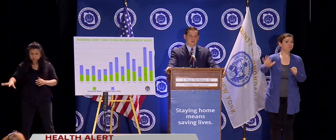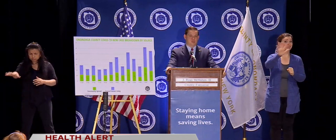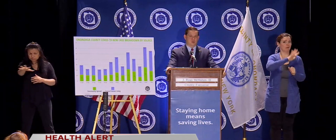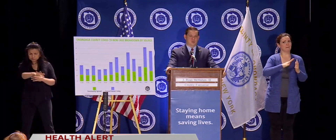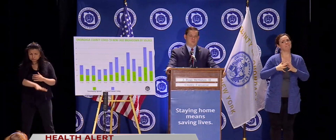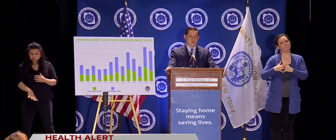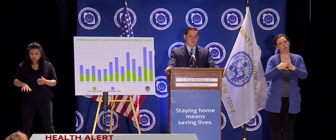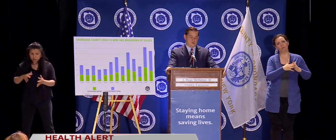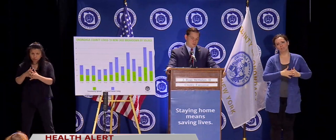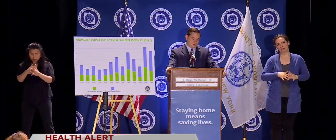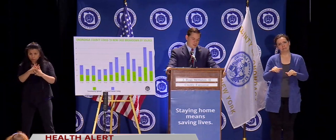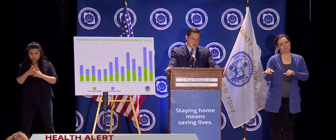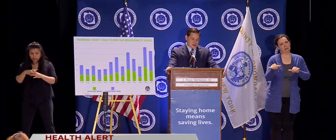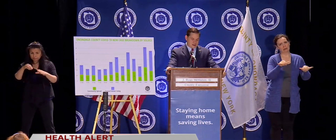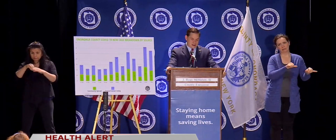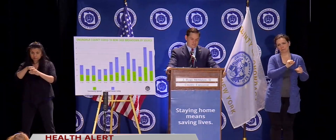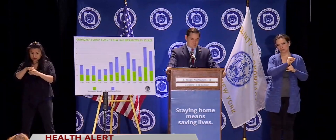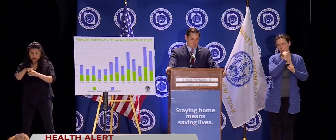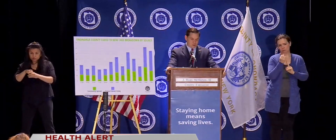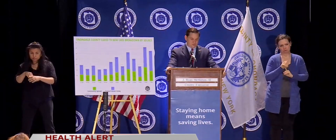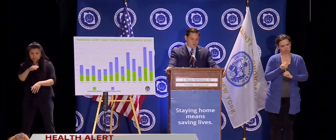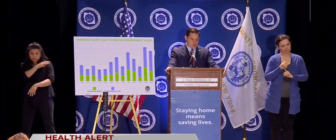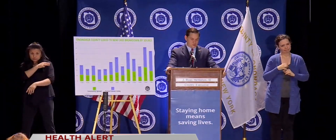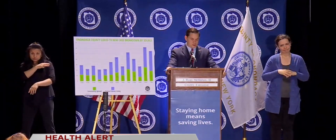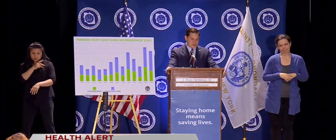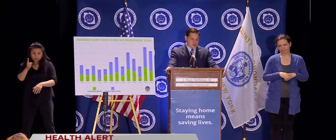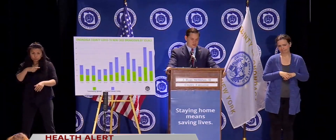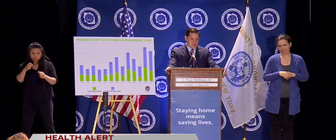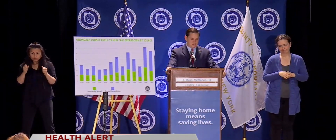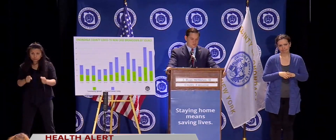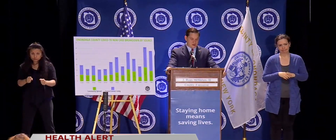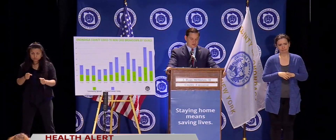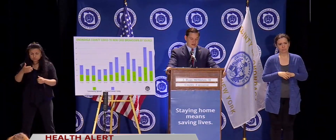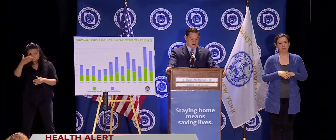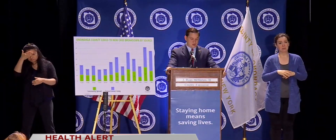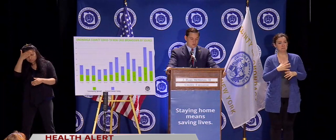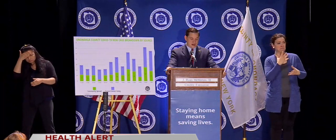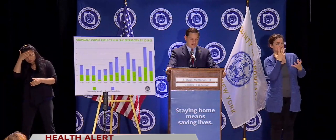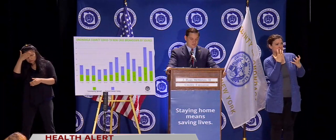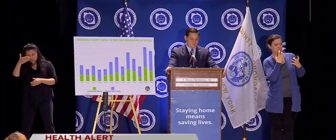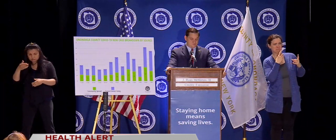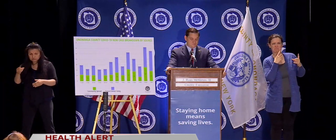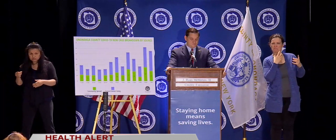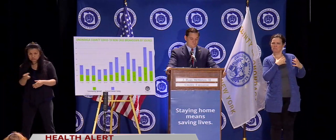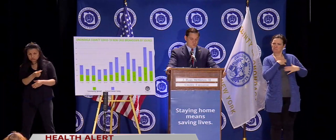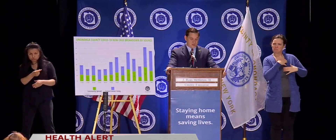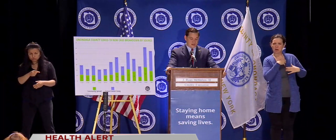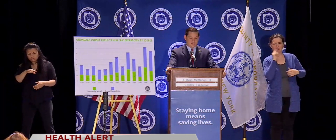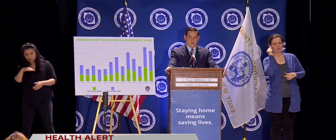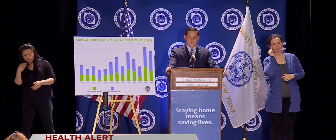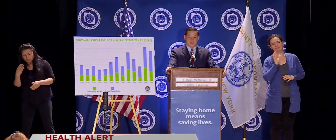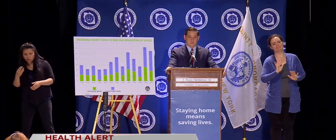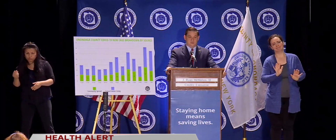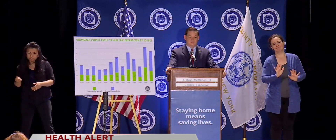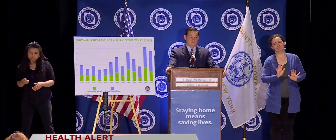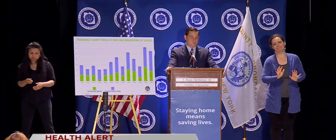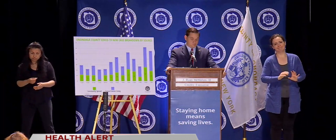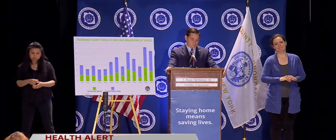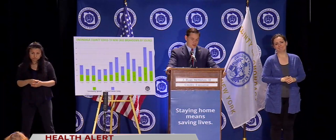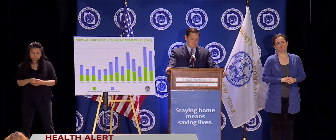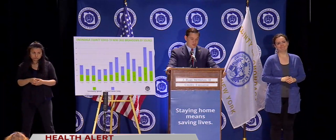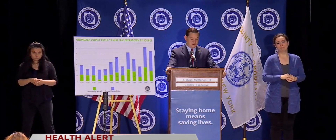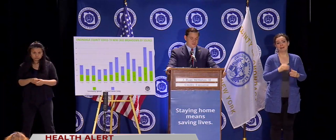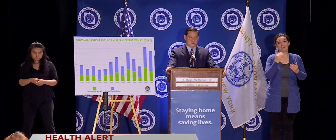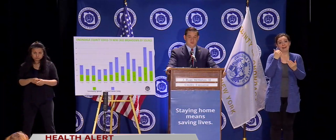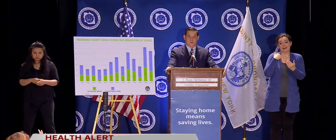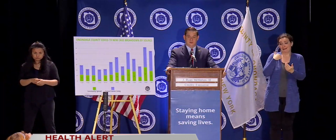this virus shows up. And so I'm not pointing fingers at anything other than the fact that I didn't know data, and I didn't know this happened.